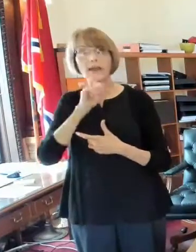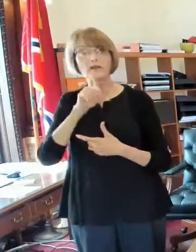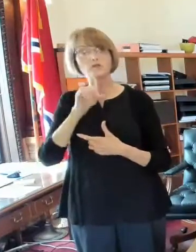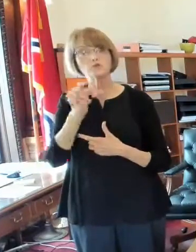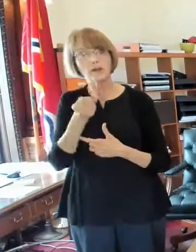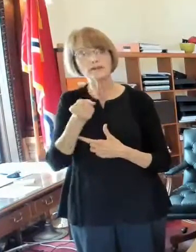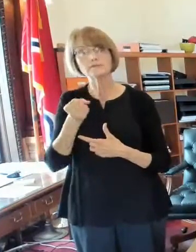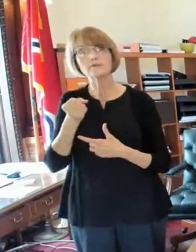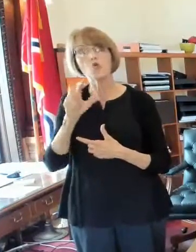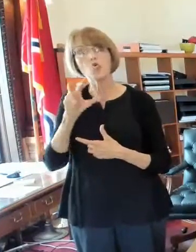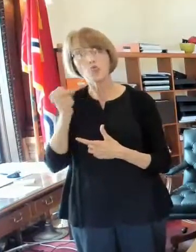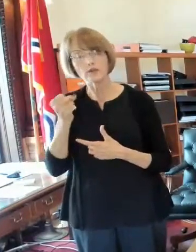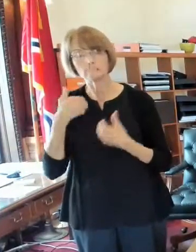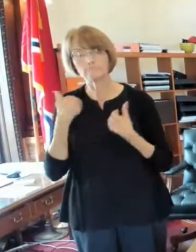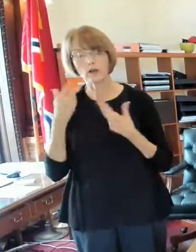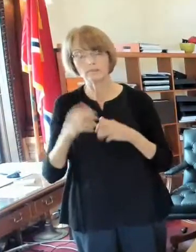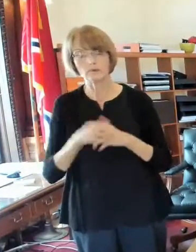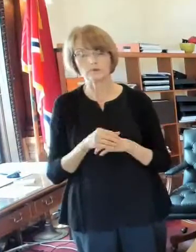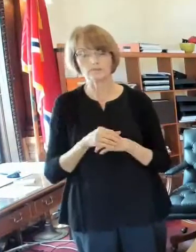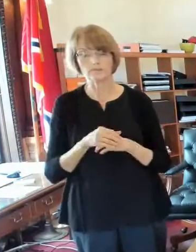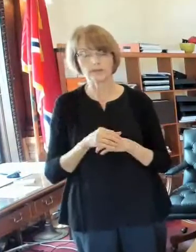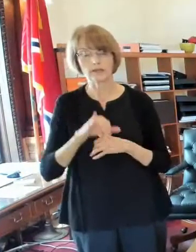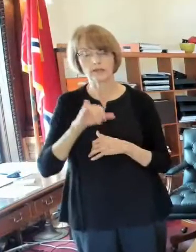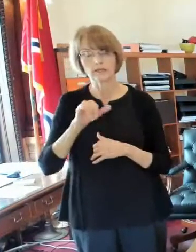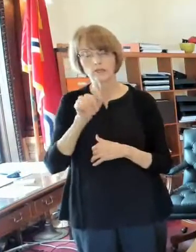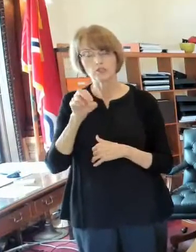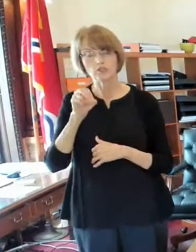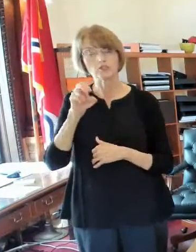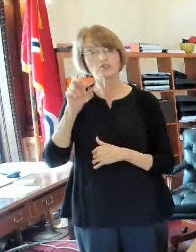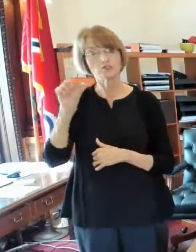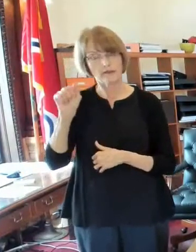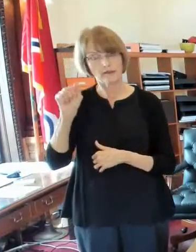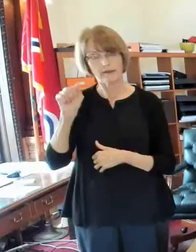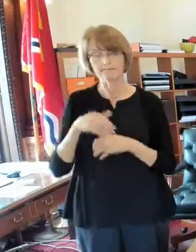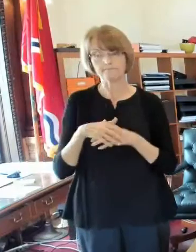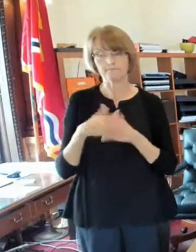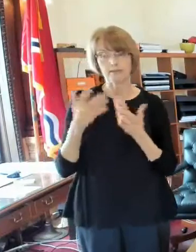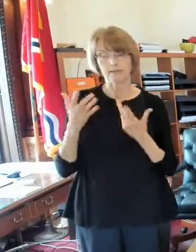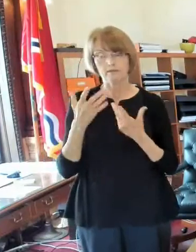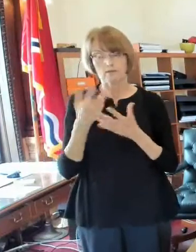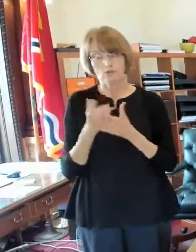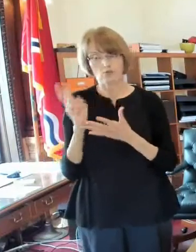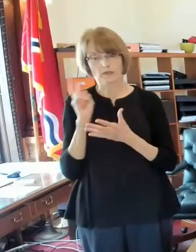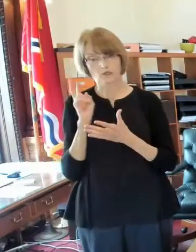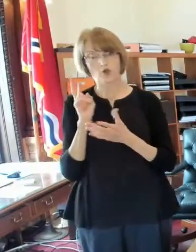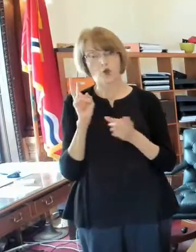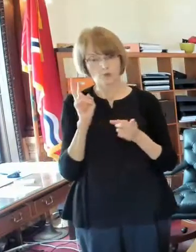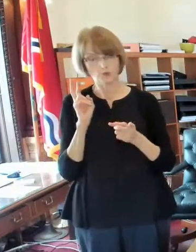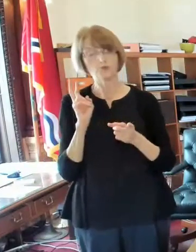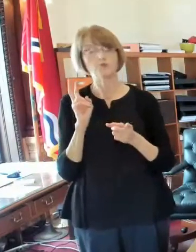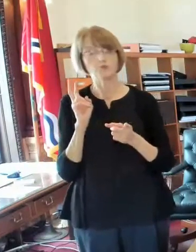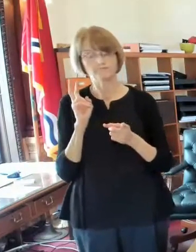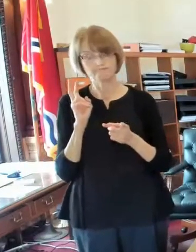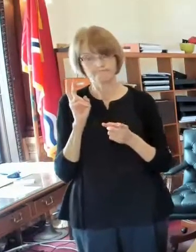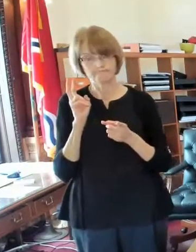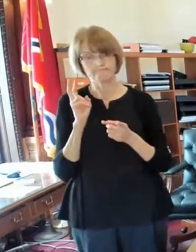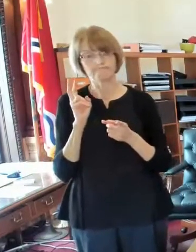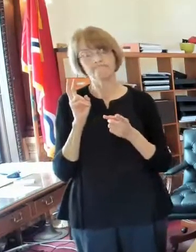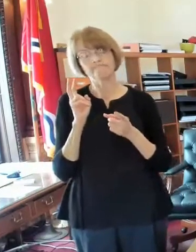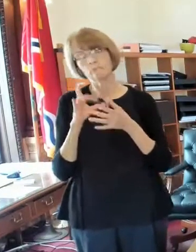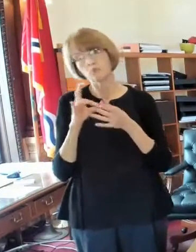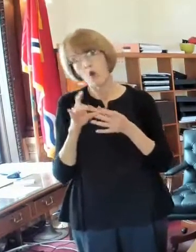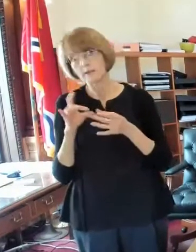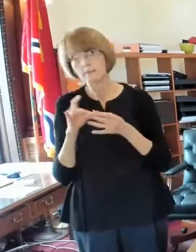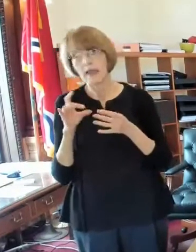Jenna, Mayor. A couple weeks ago, you talked about taking a surgical approach toward addressing